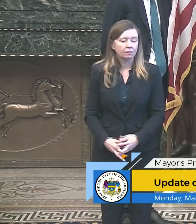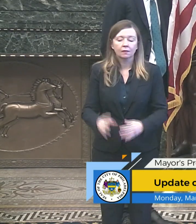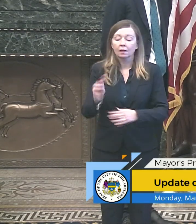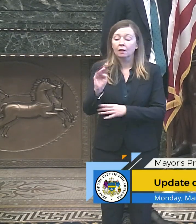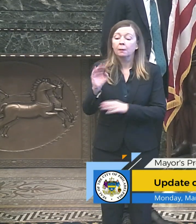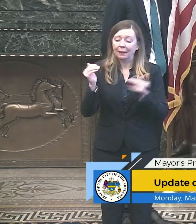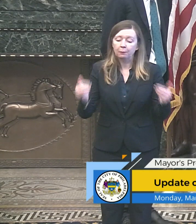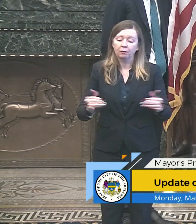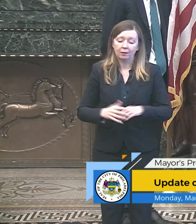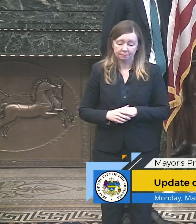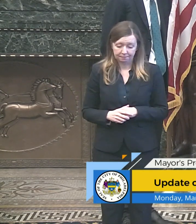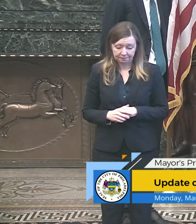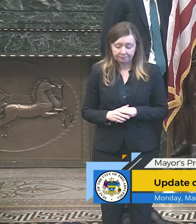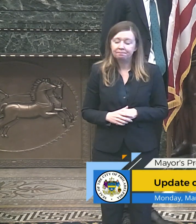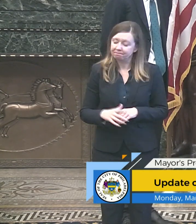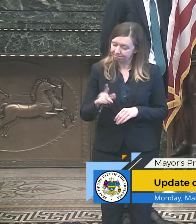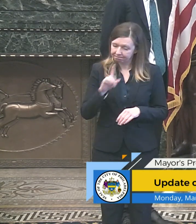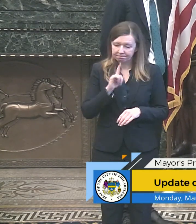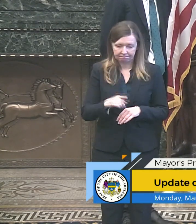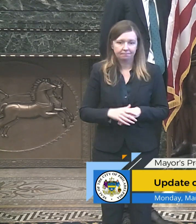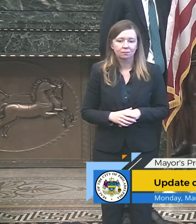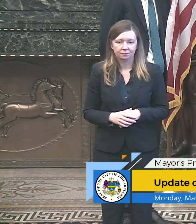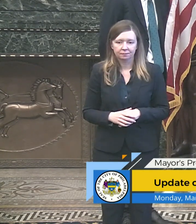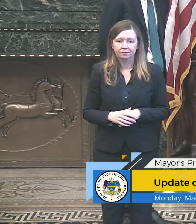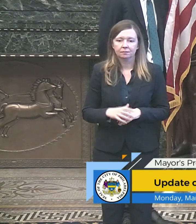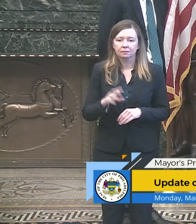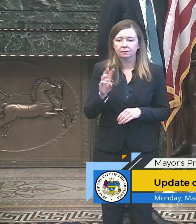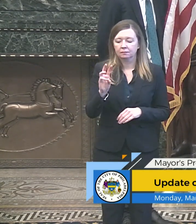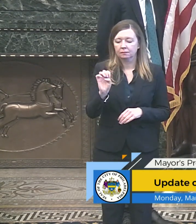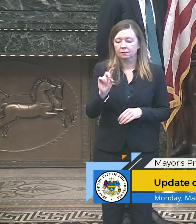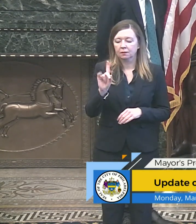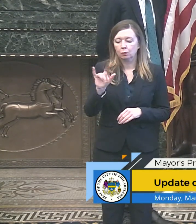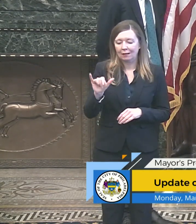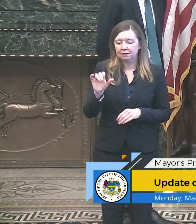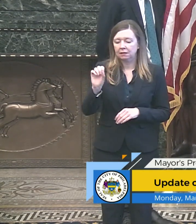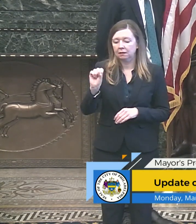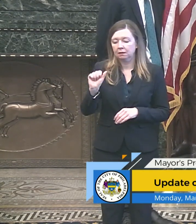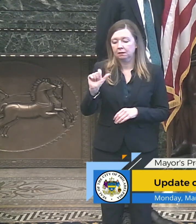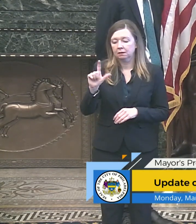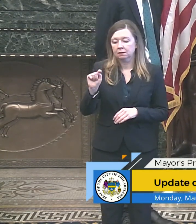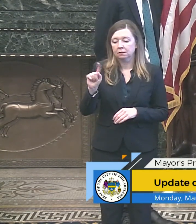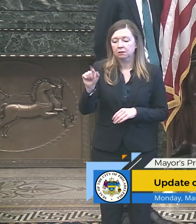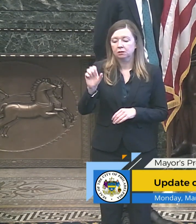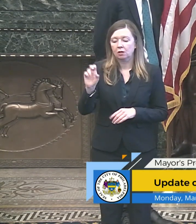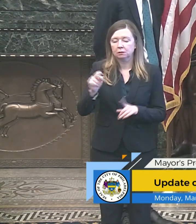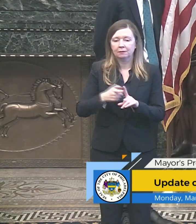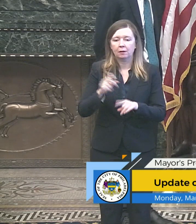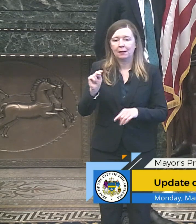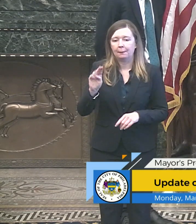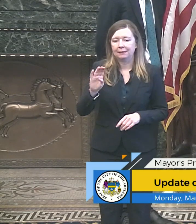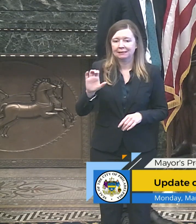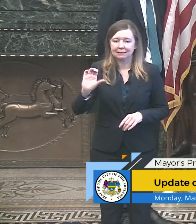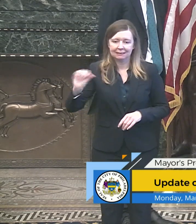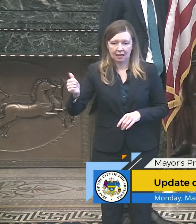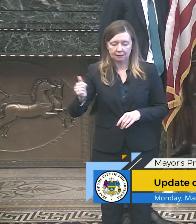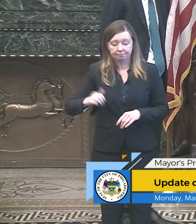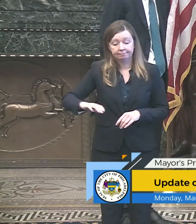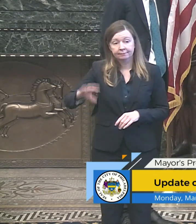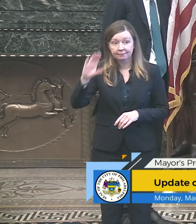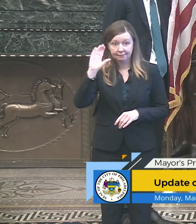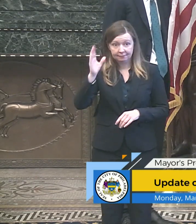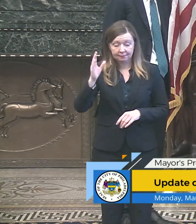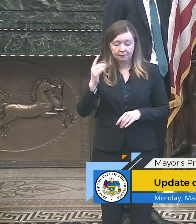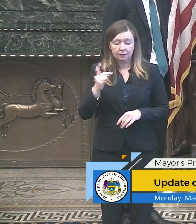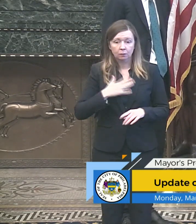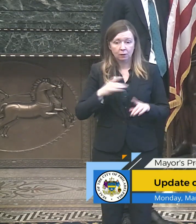Mike, can you move on? You bet. How about Wendy Saltzman of NBC 10? Hi, so one of the questions